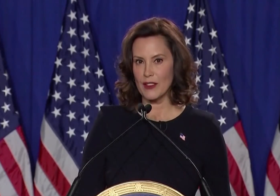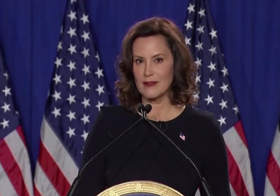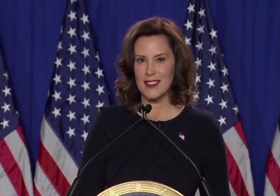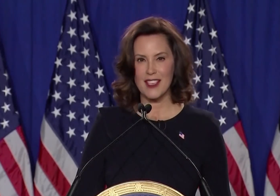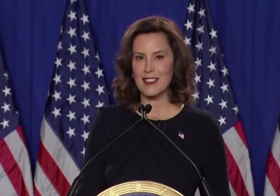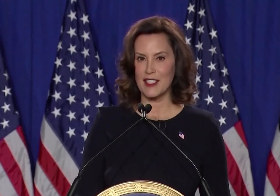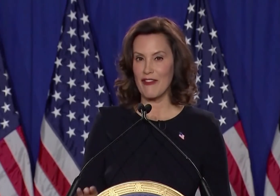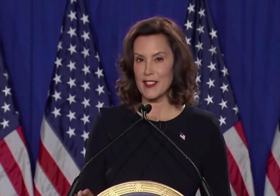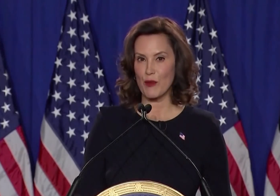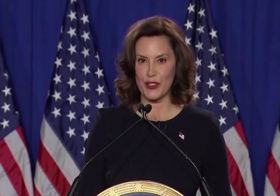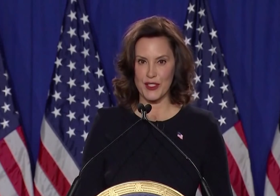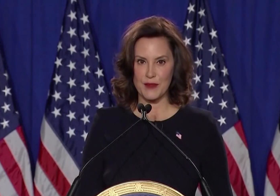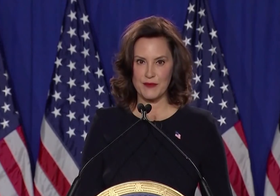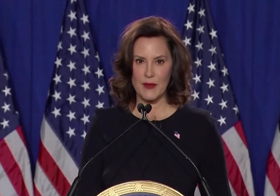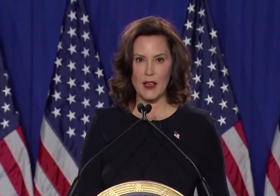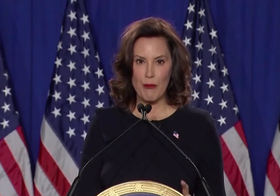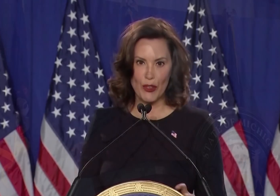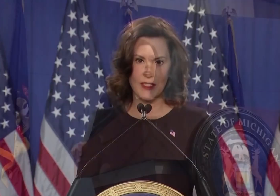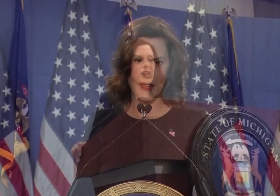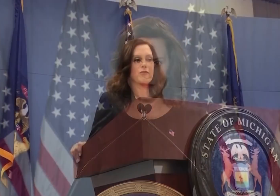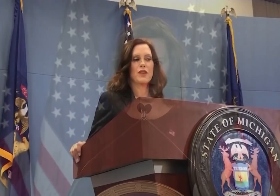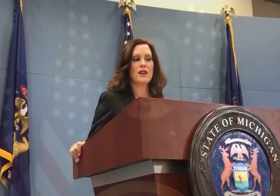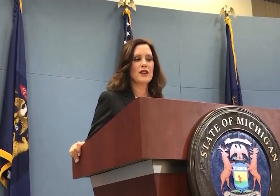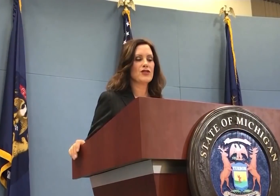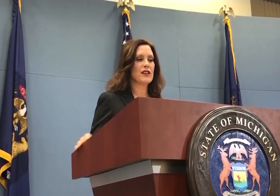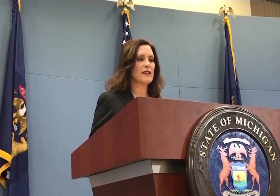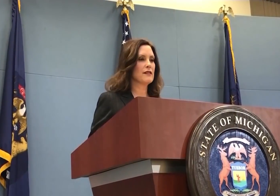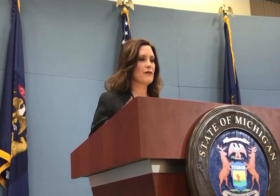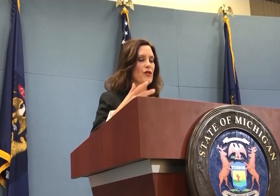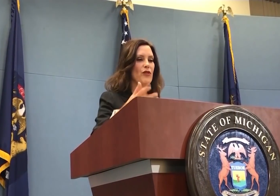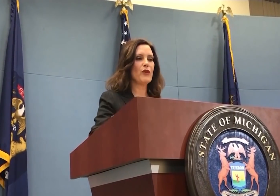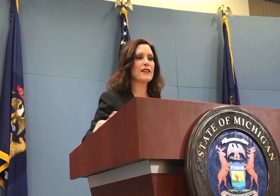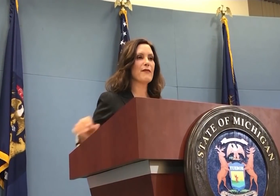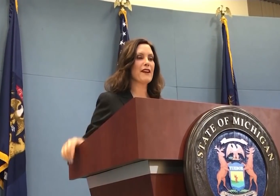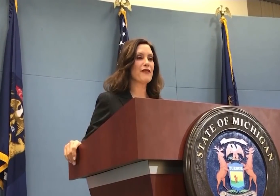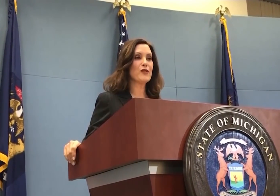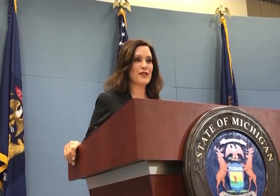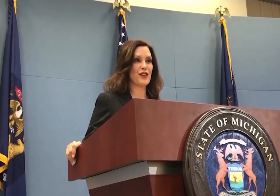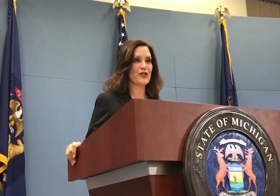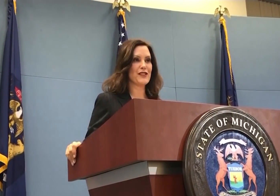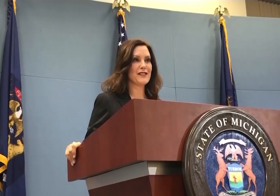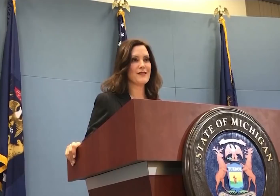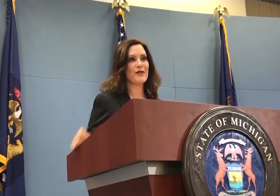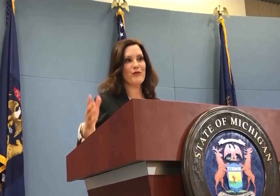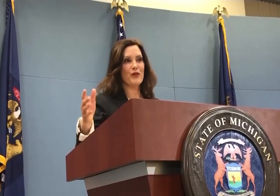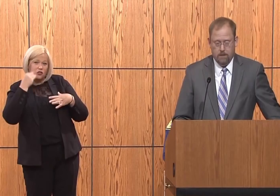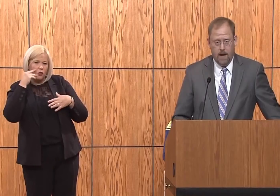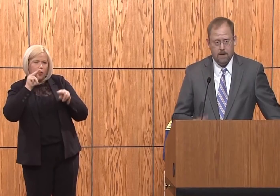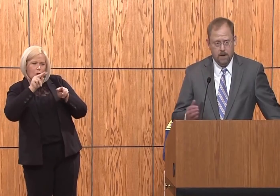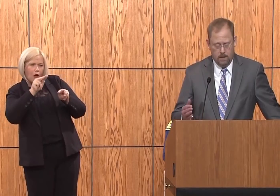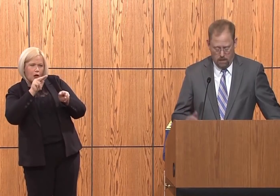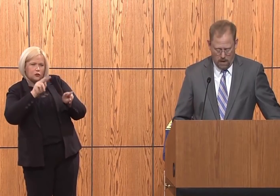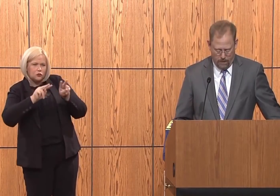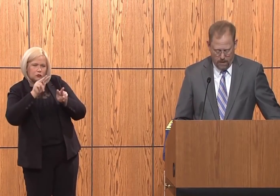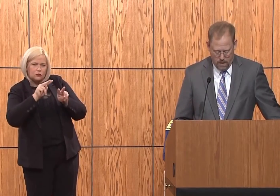target. According to the criminal complaint, they drew up plans to kidnap her at her holiday home and try her for treason.